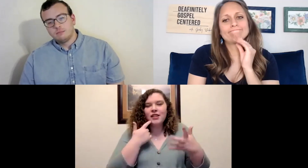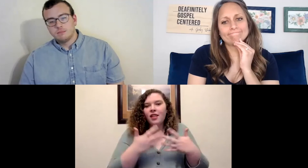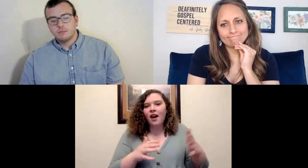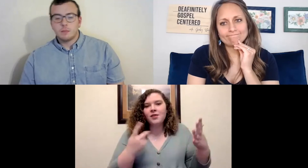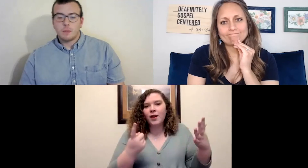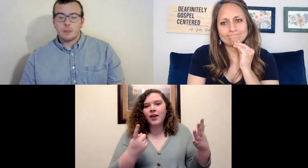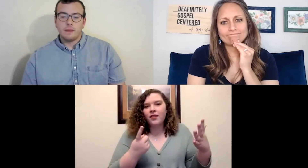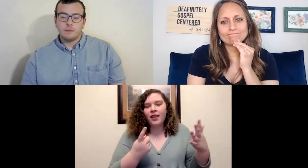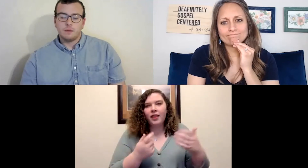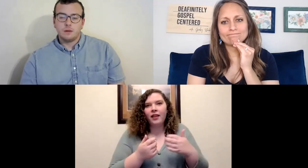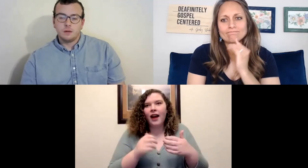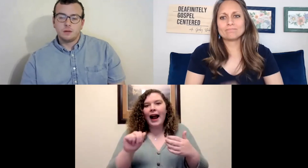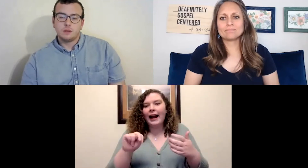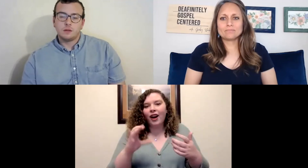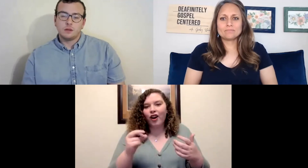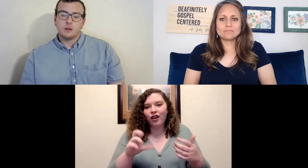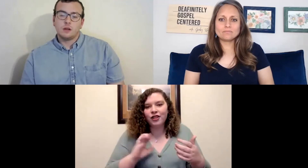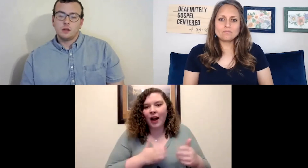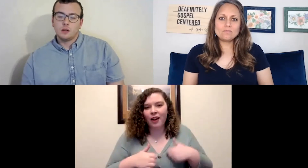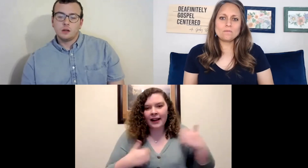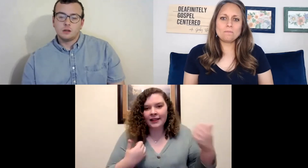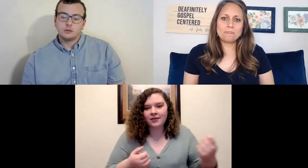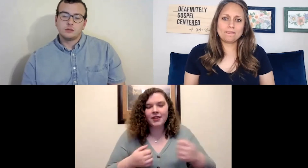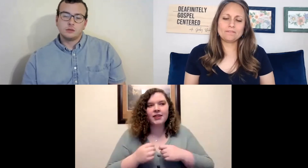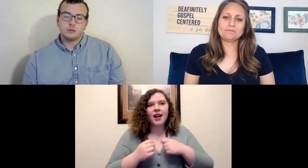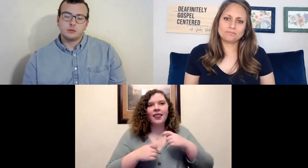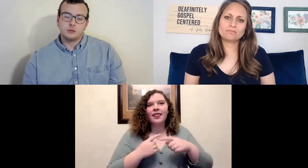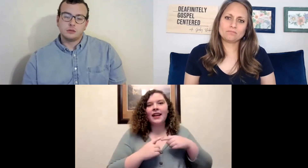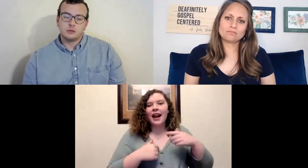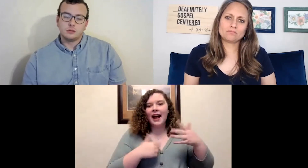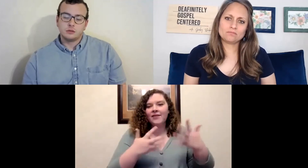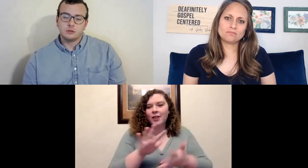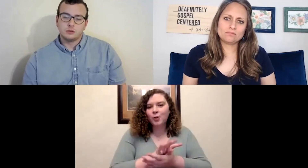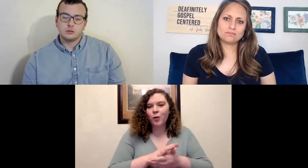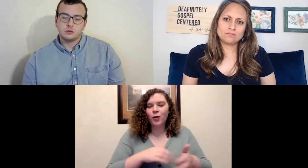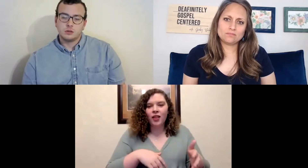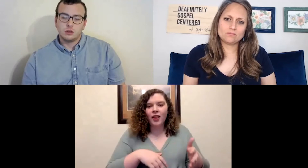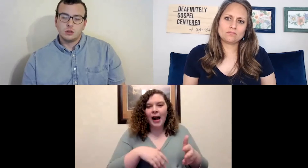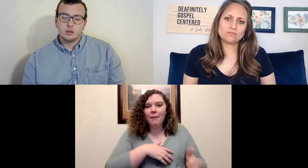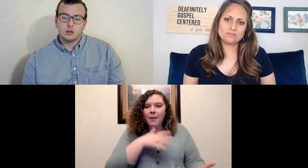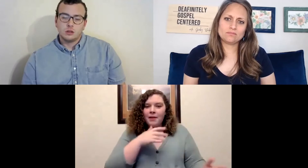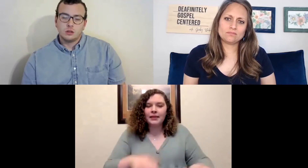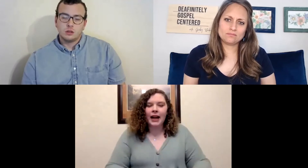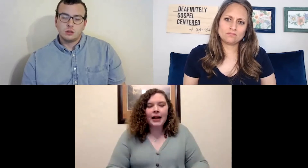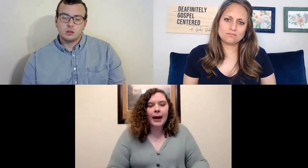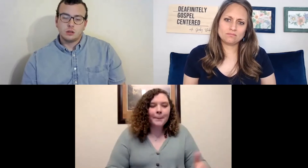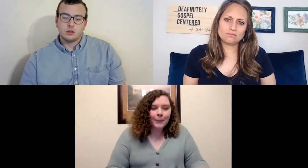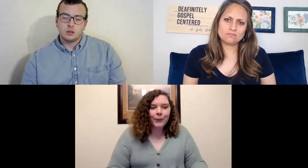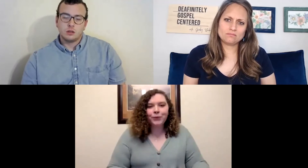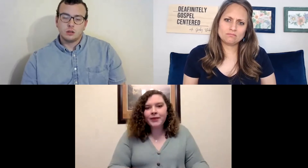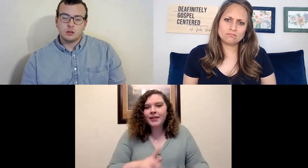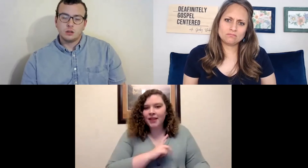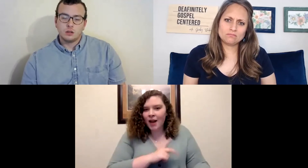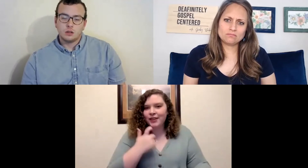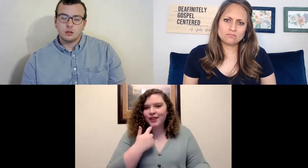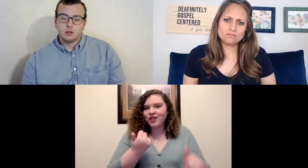And then, of course, we're all grieving. We're going through this process together, that we've lost this anchor in our lives.